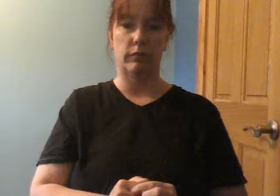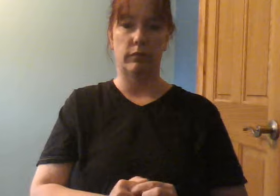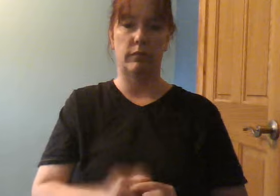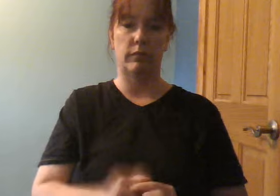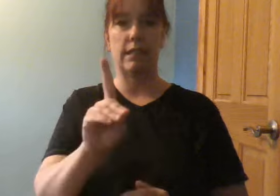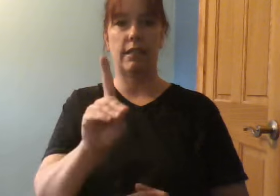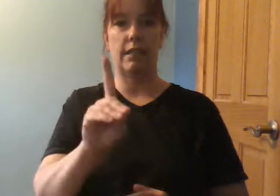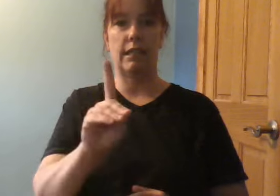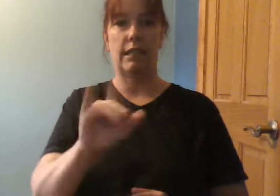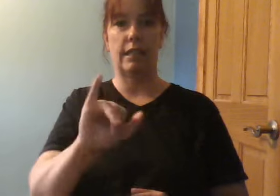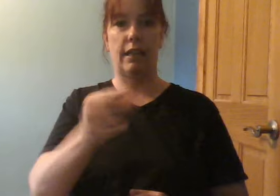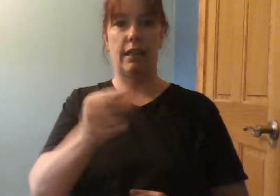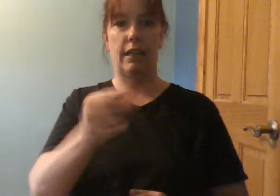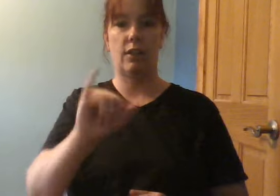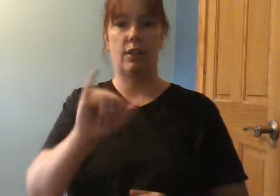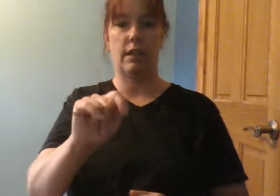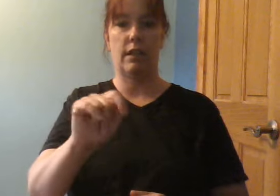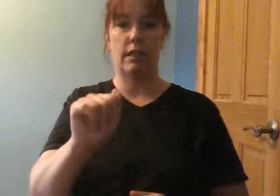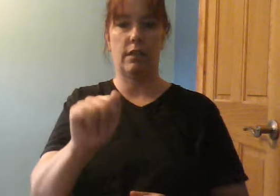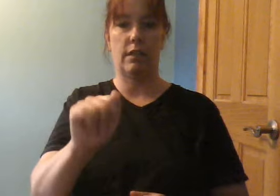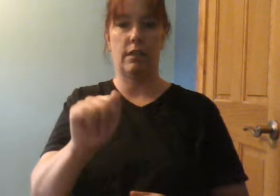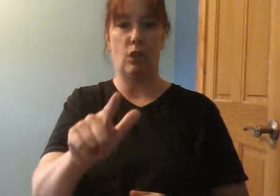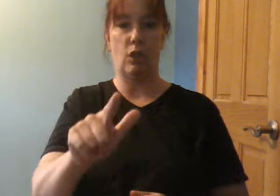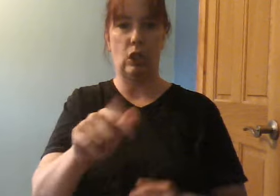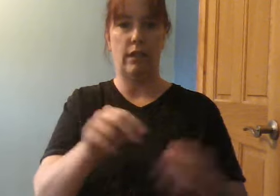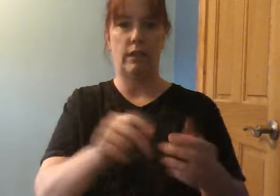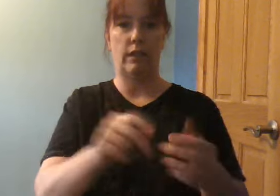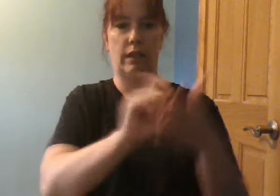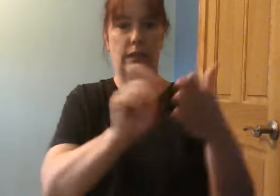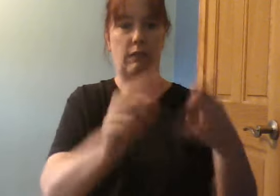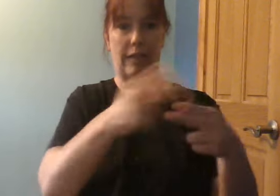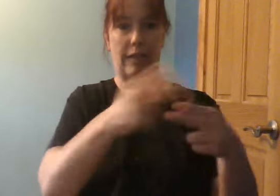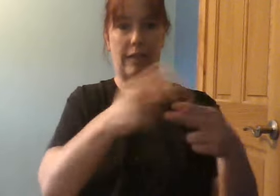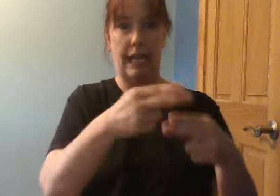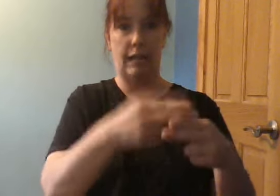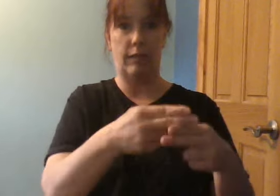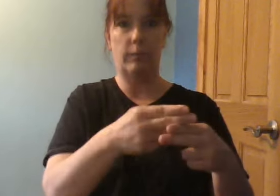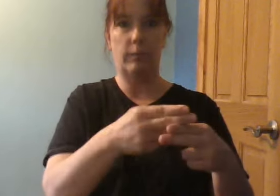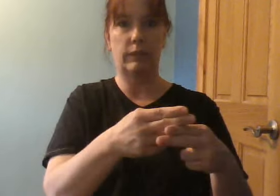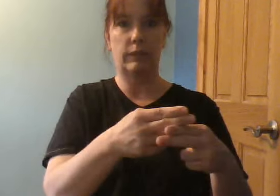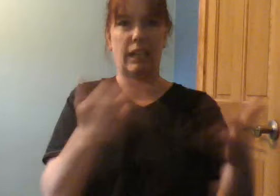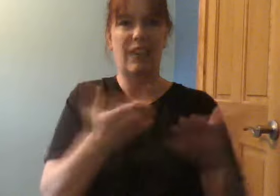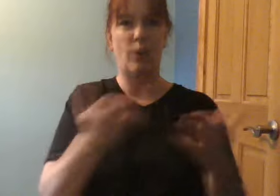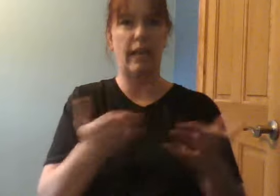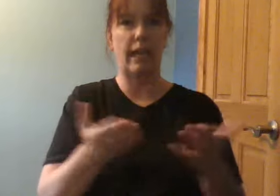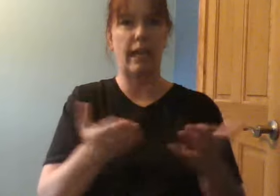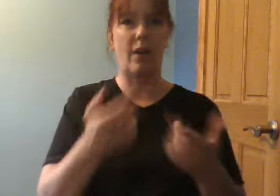the blinding of public key certificates. These technologies have been around for a while. We've just had no way of packaging them up. So the technology already